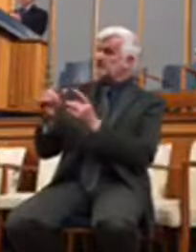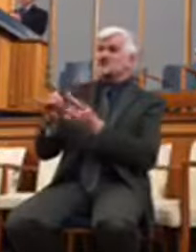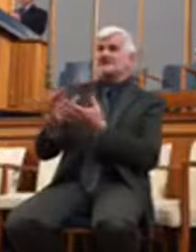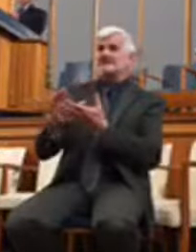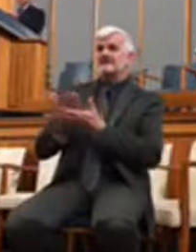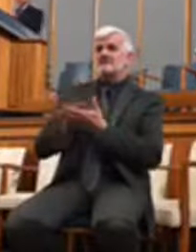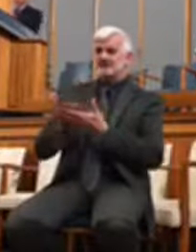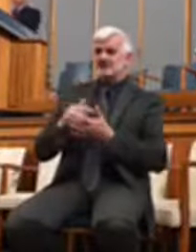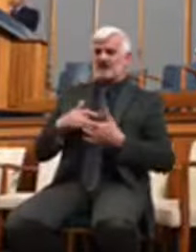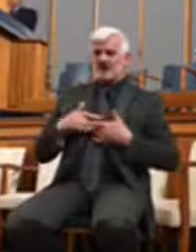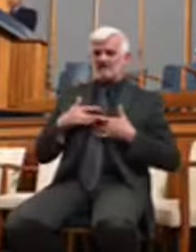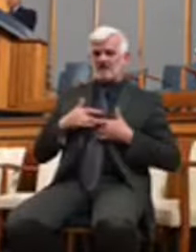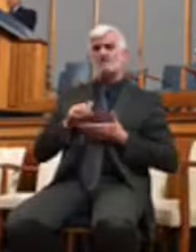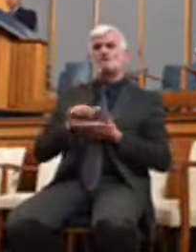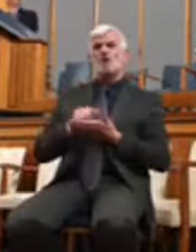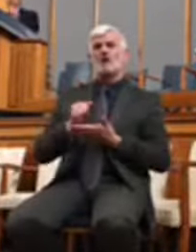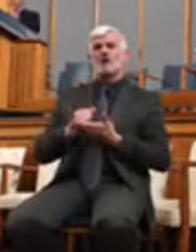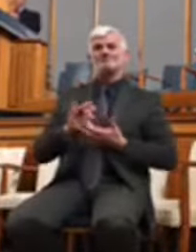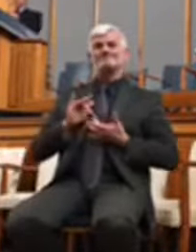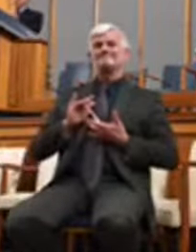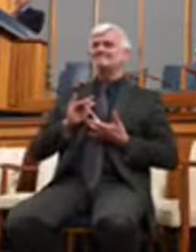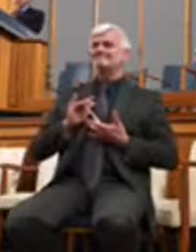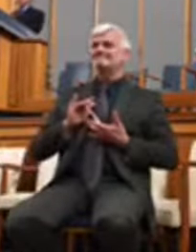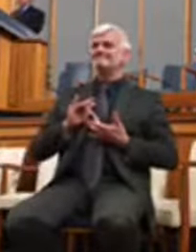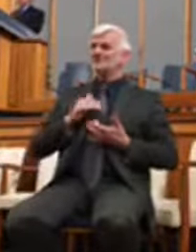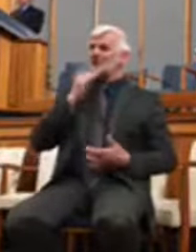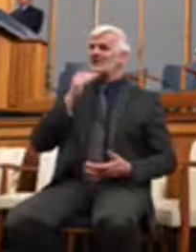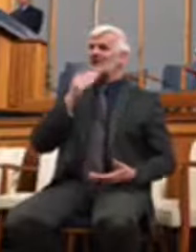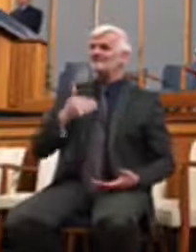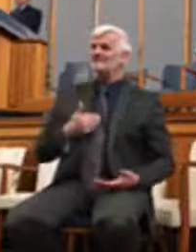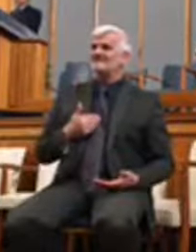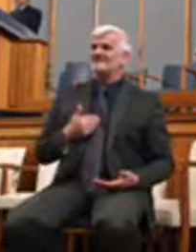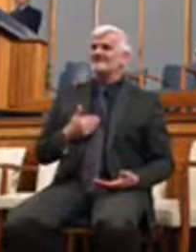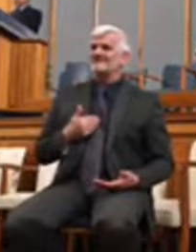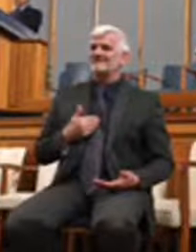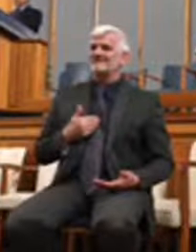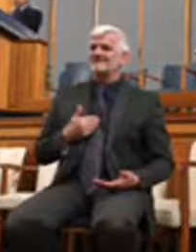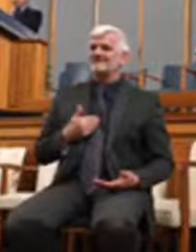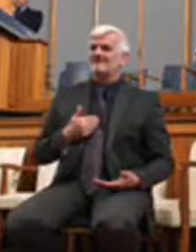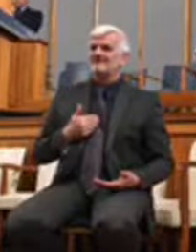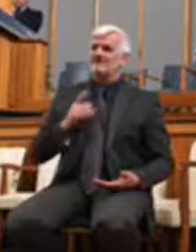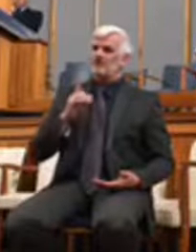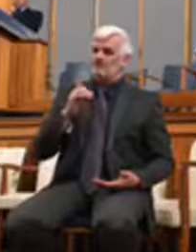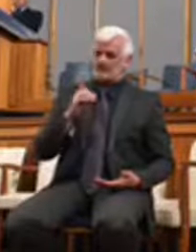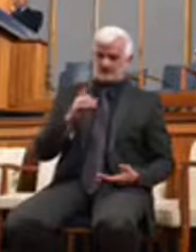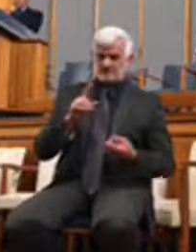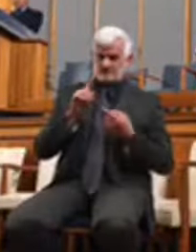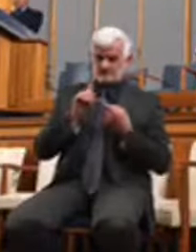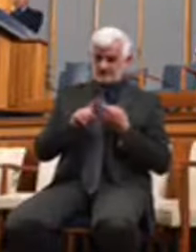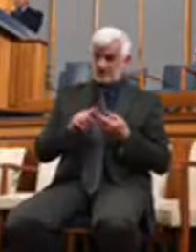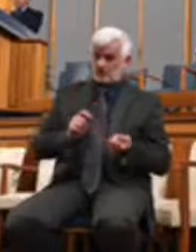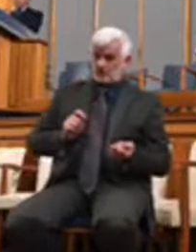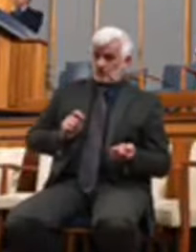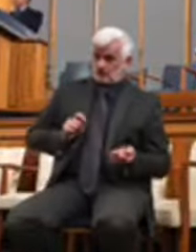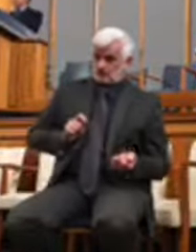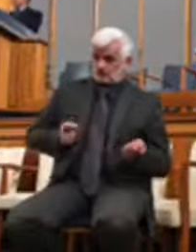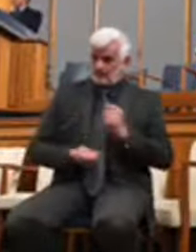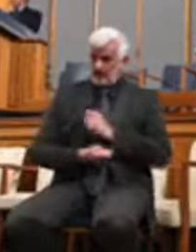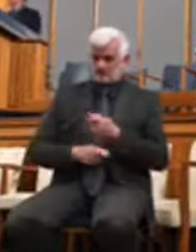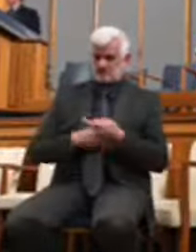repentance towards God and faith toward the Lord Jesus Christ are taking place at the same